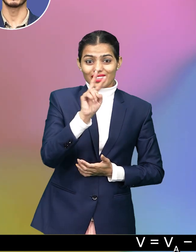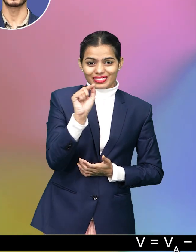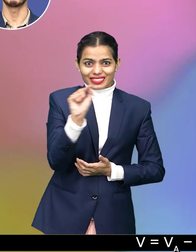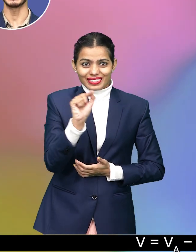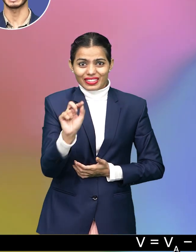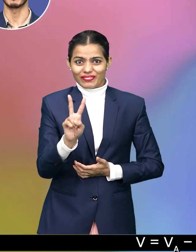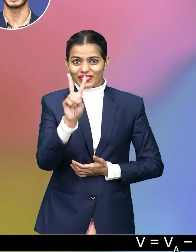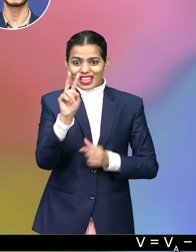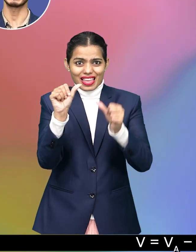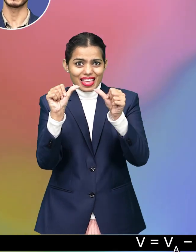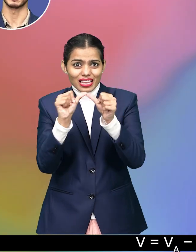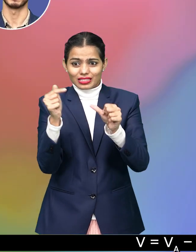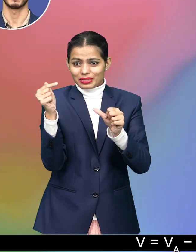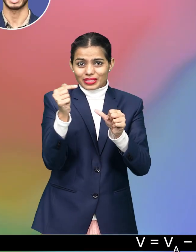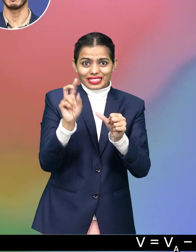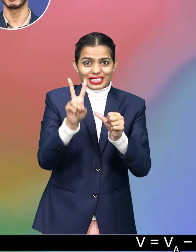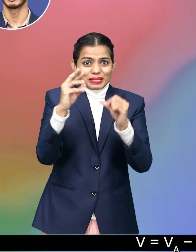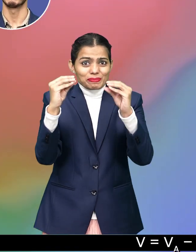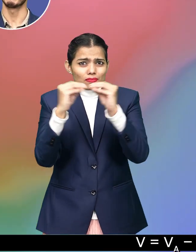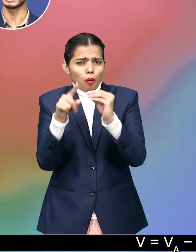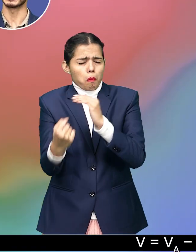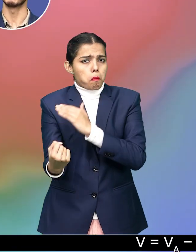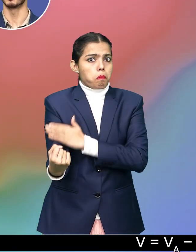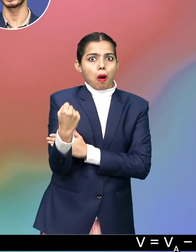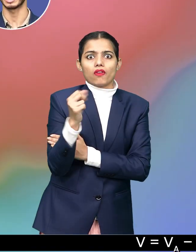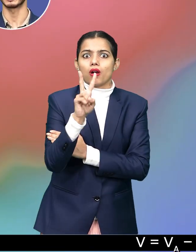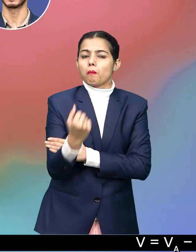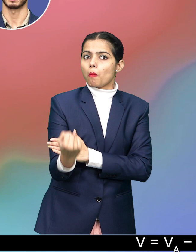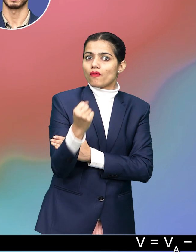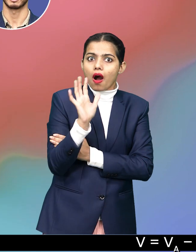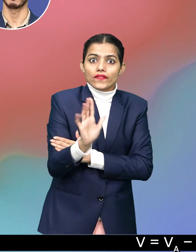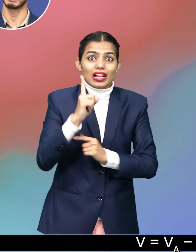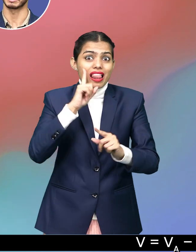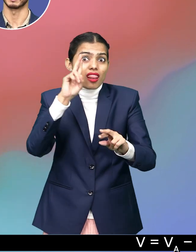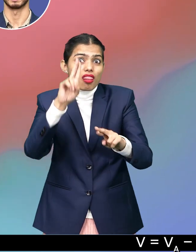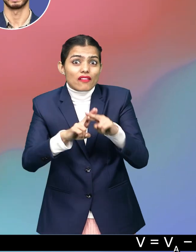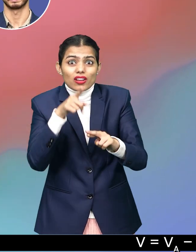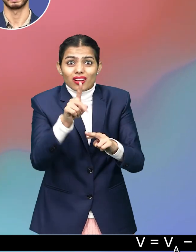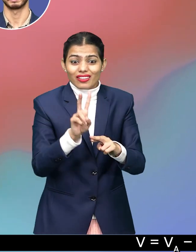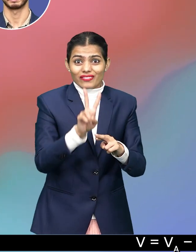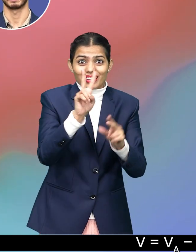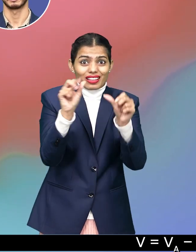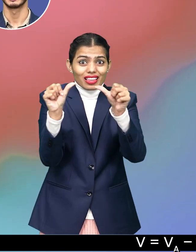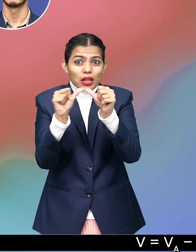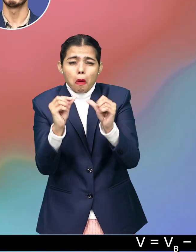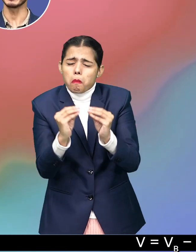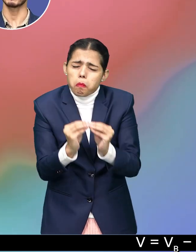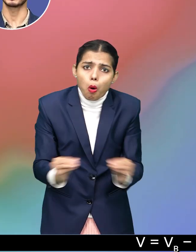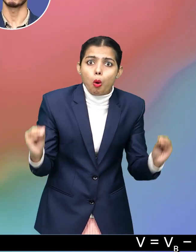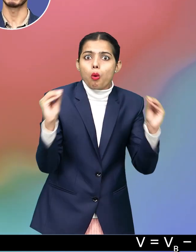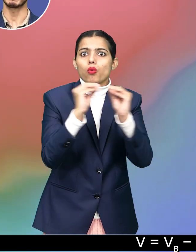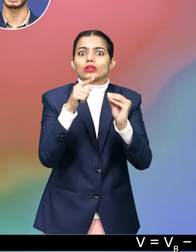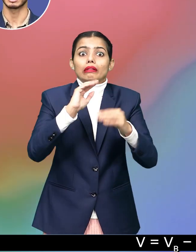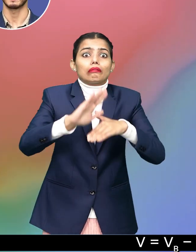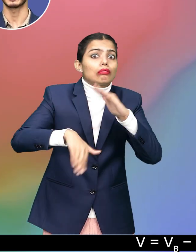V equals to VA minus VB if VA is more than VB. V